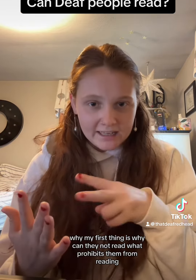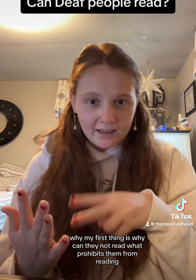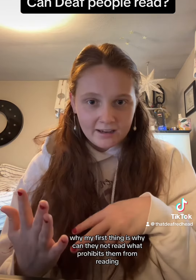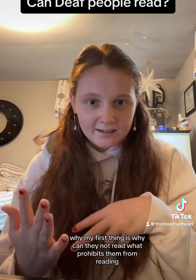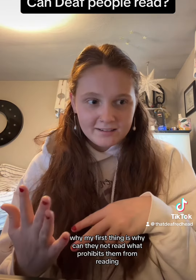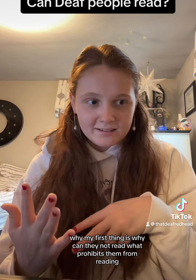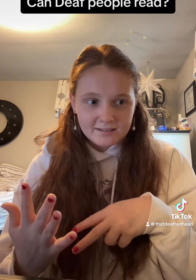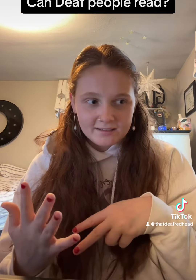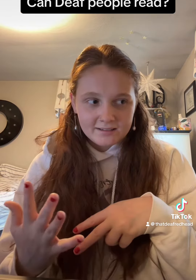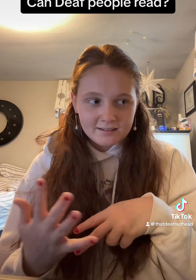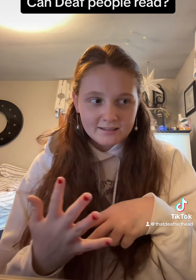reading?